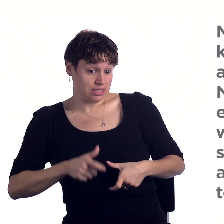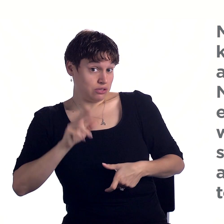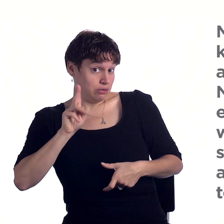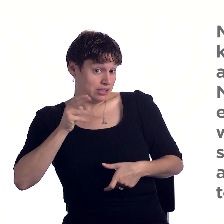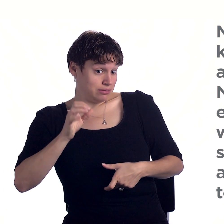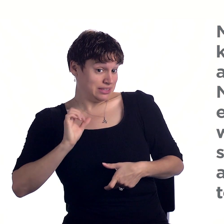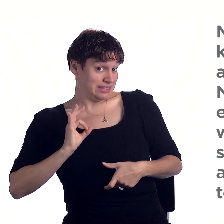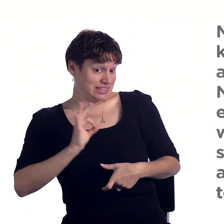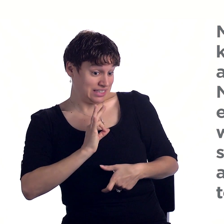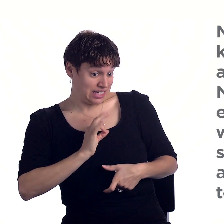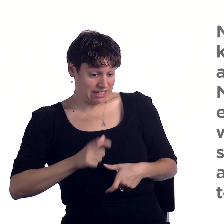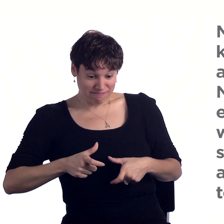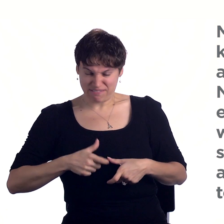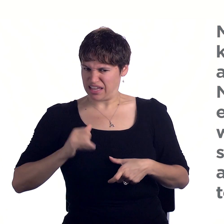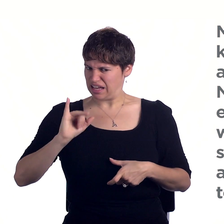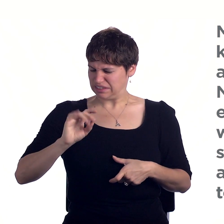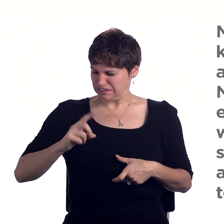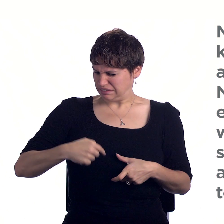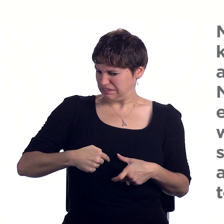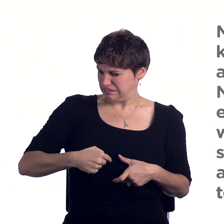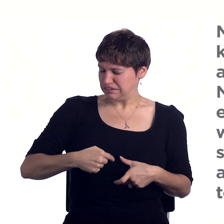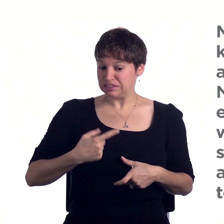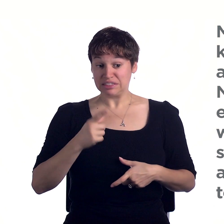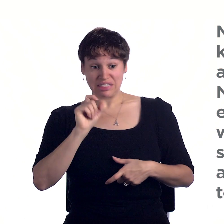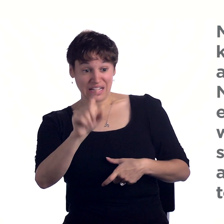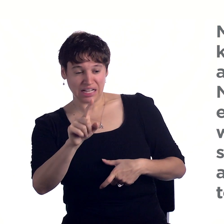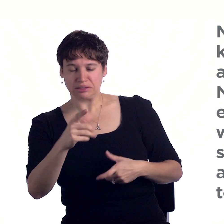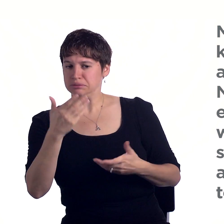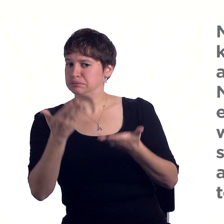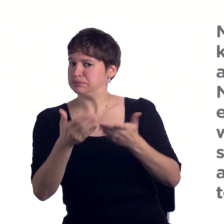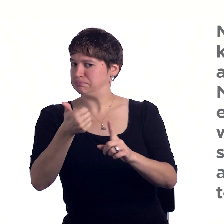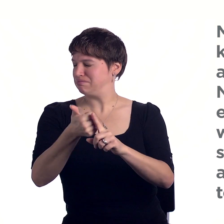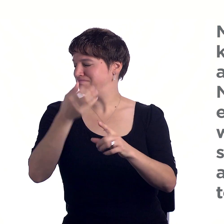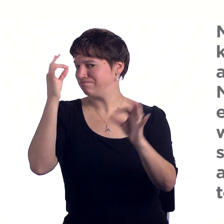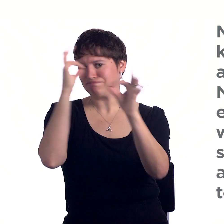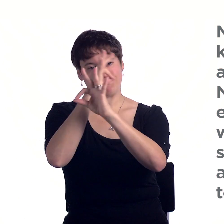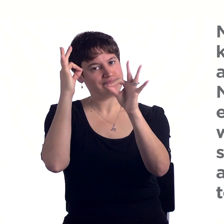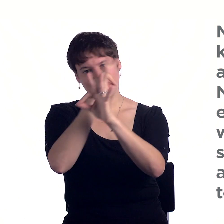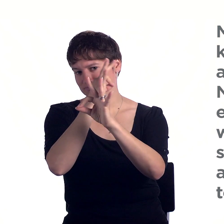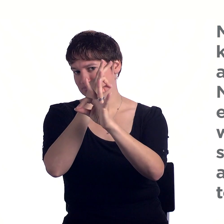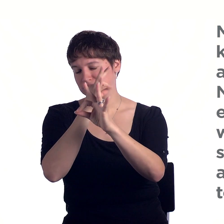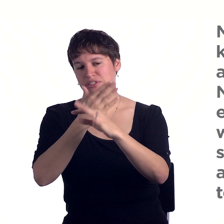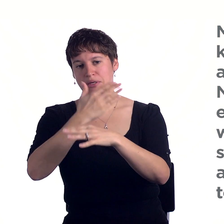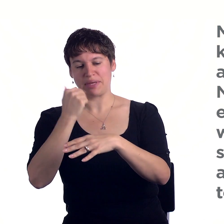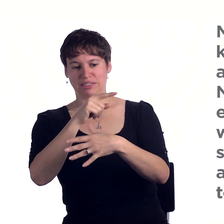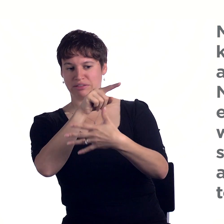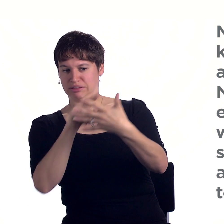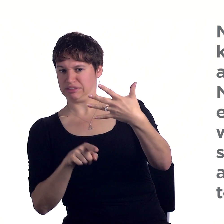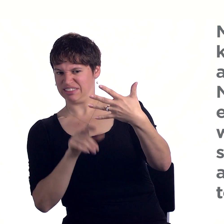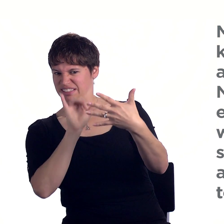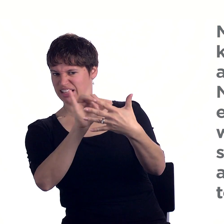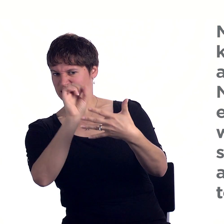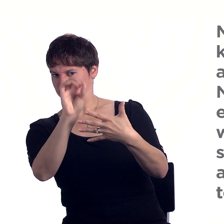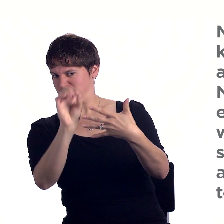Not all UPMC employees who are wearing medical scrubs or a uniform are the right people to help